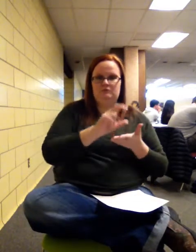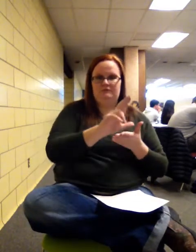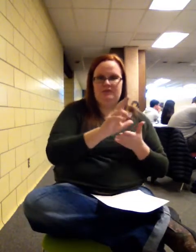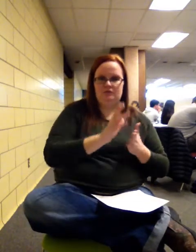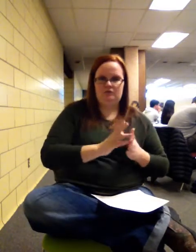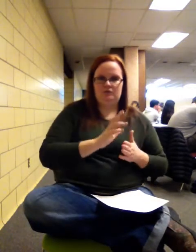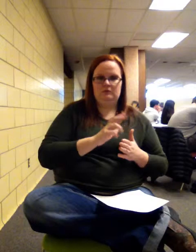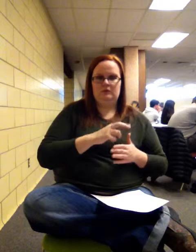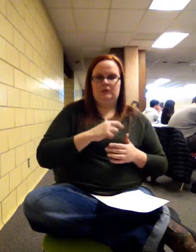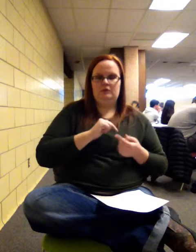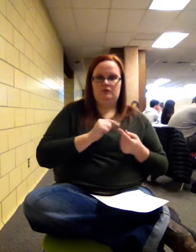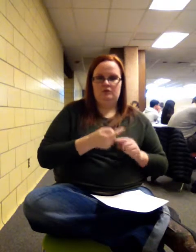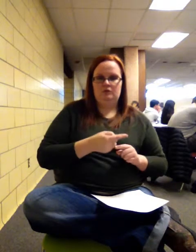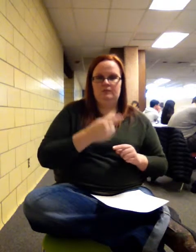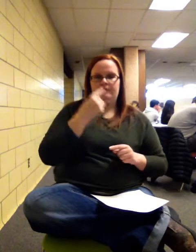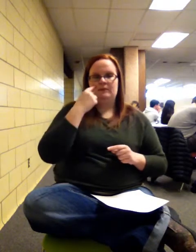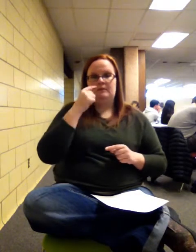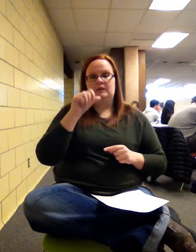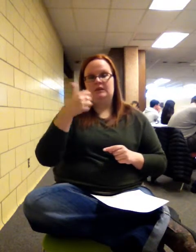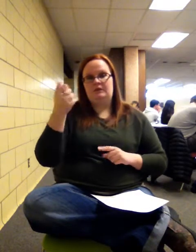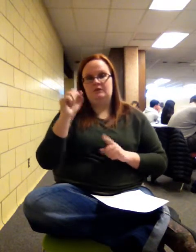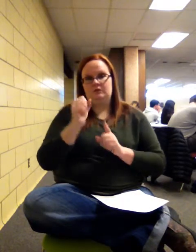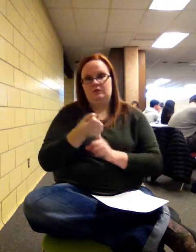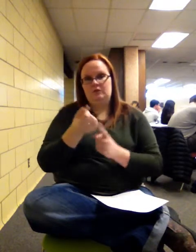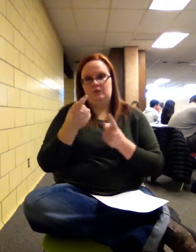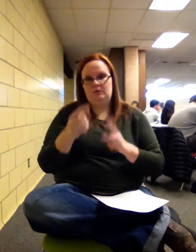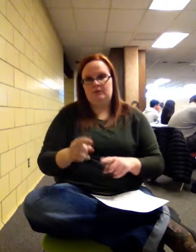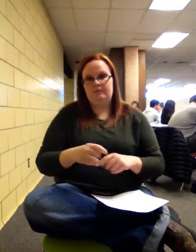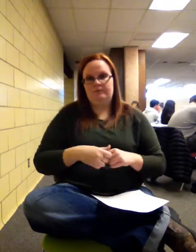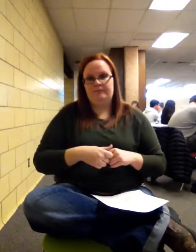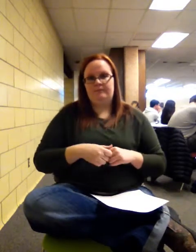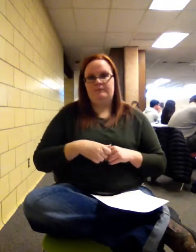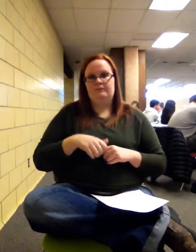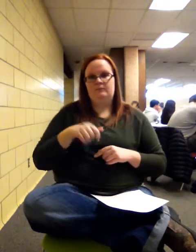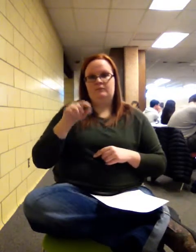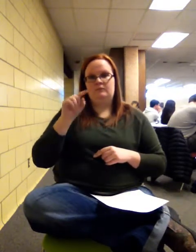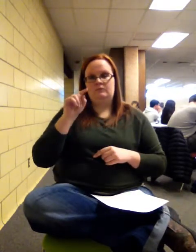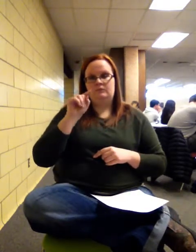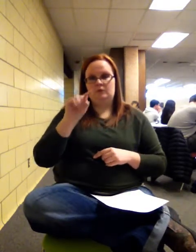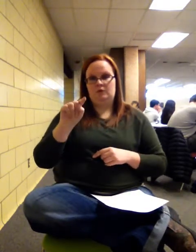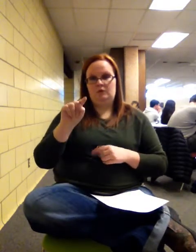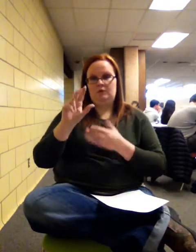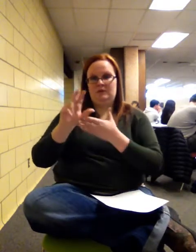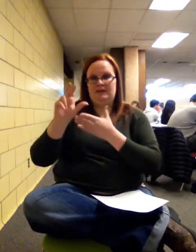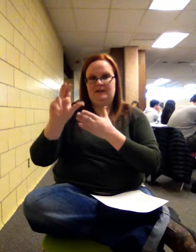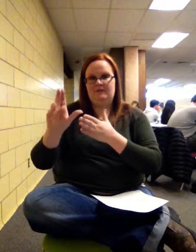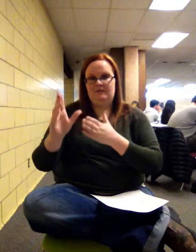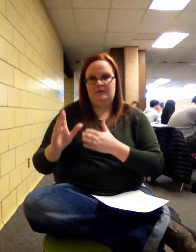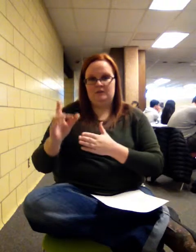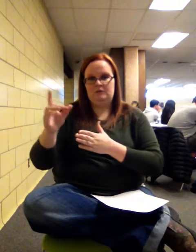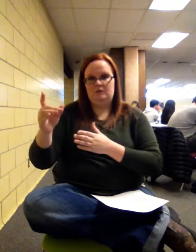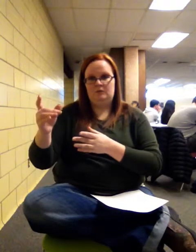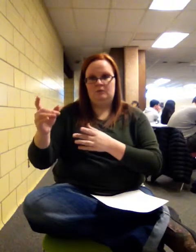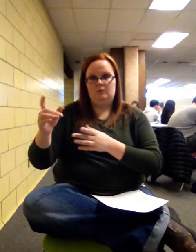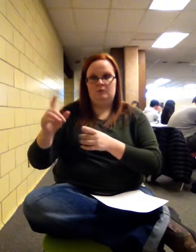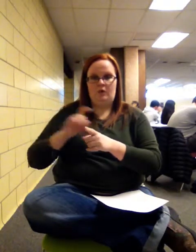Think about if the other scenario had happened where you invested and you called me at 1 o'clock in the